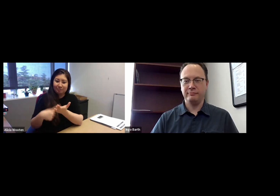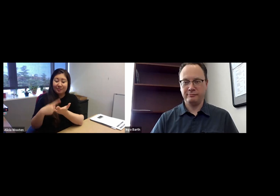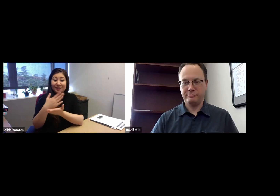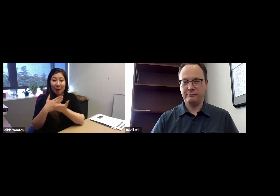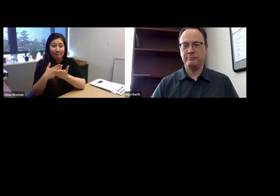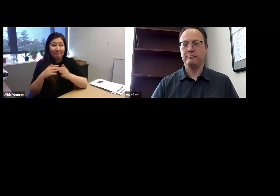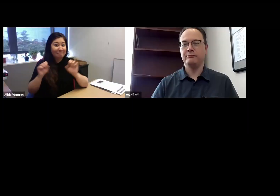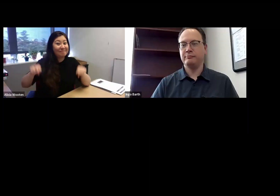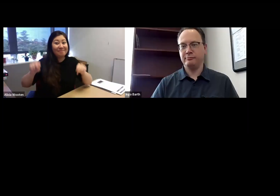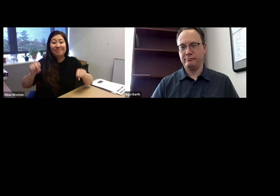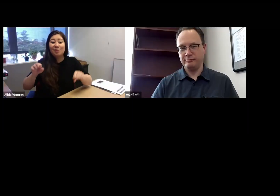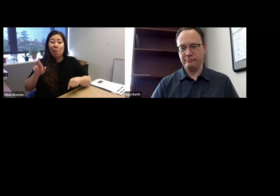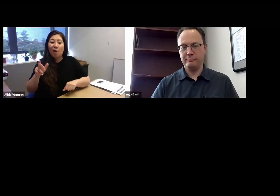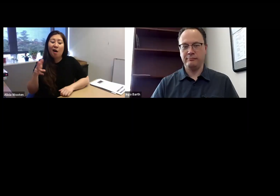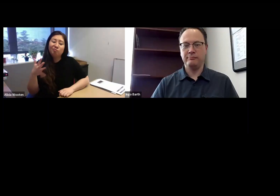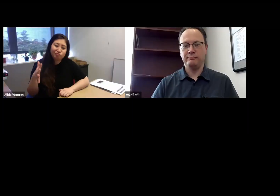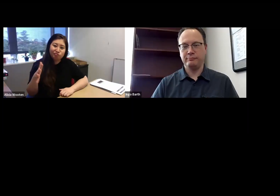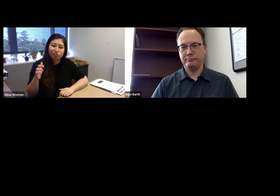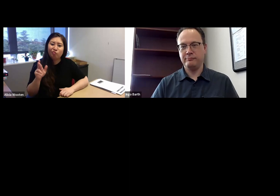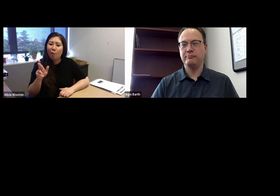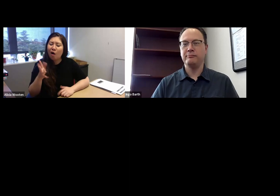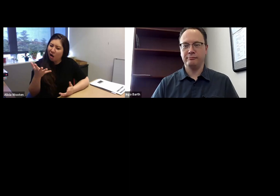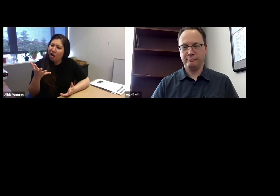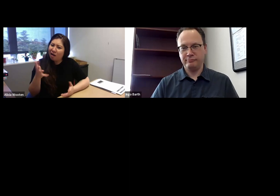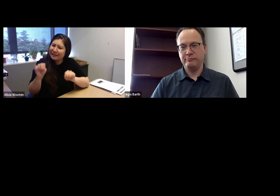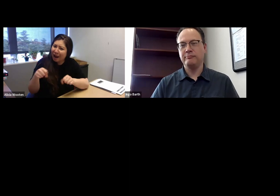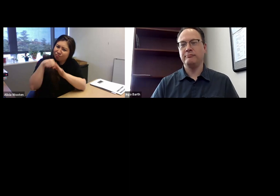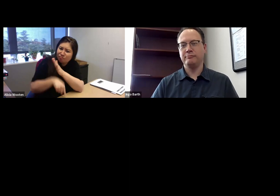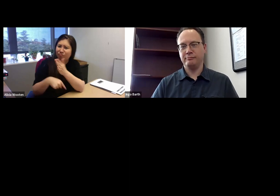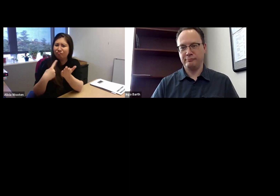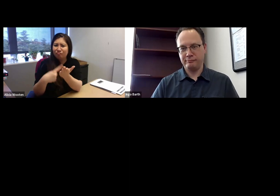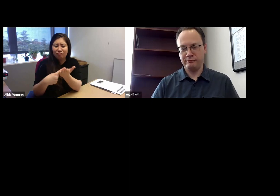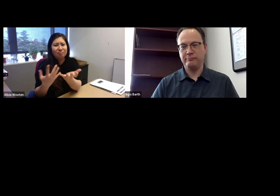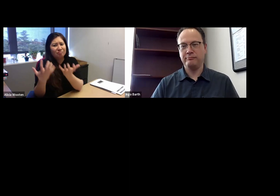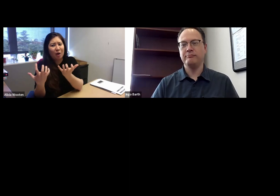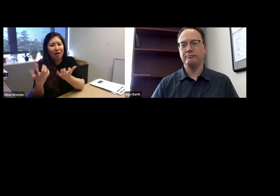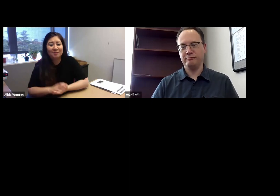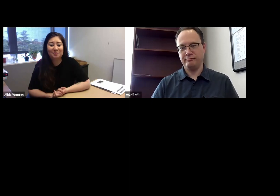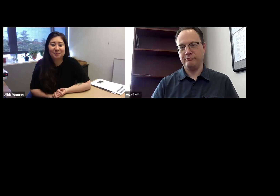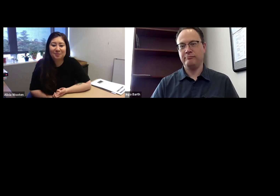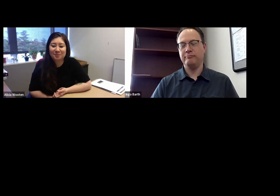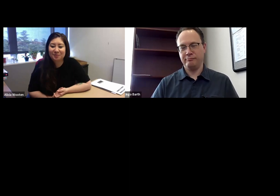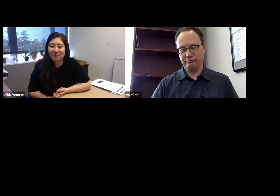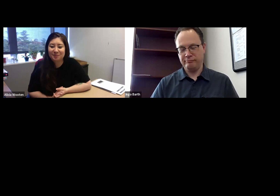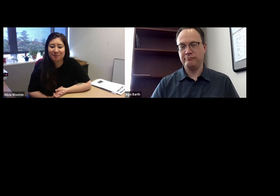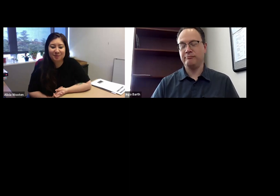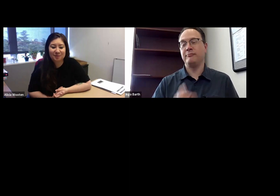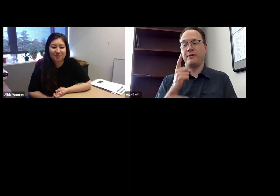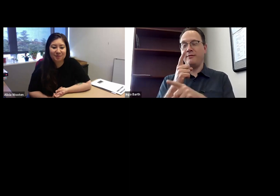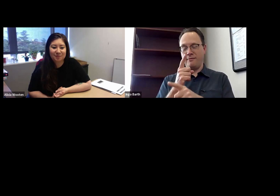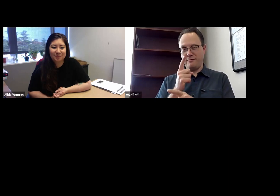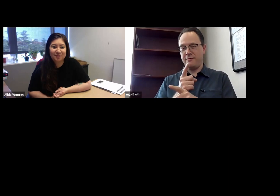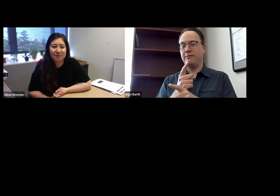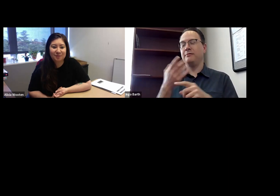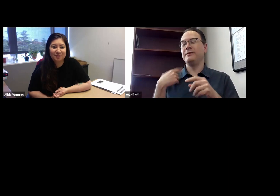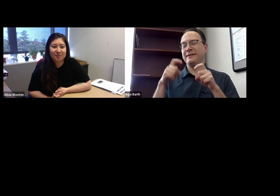just a two-person discussion between me and Dr. Barth. We really want to have this be a roundtable discussion. And if you have a topic